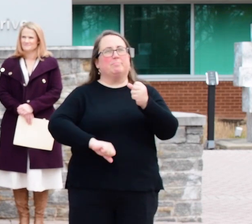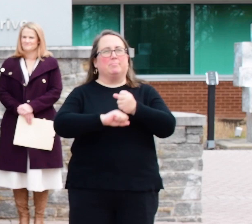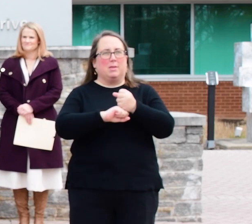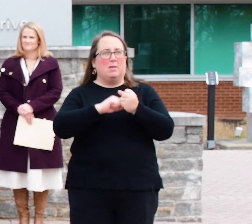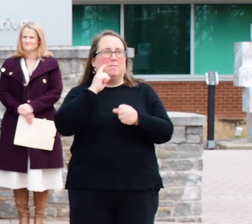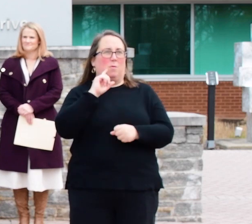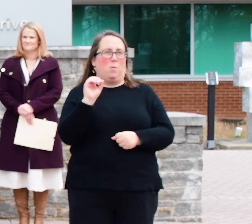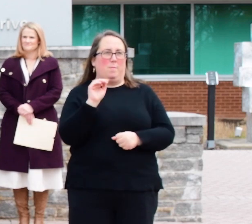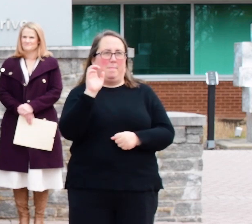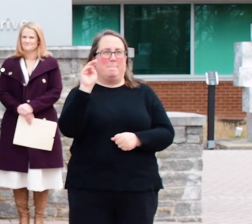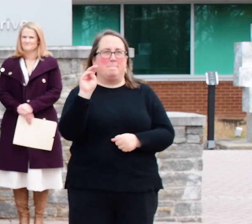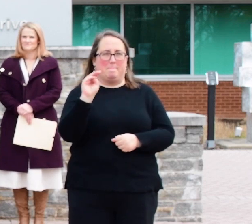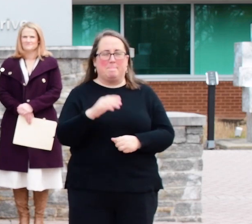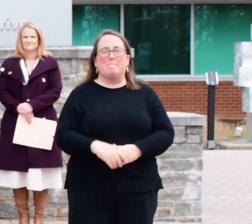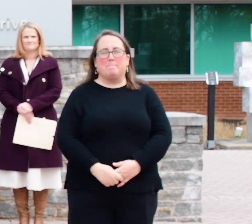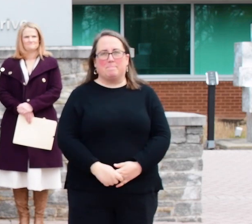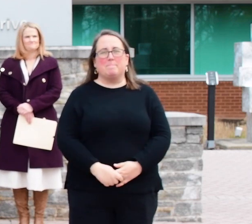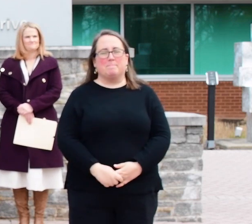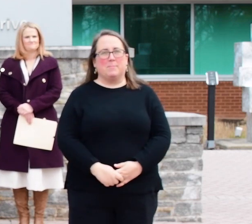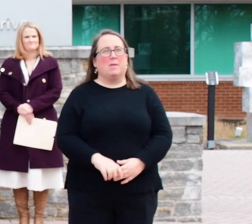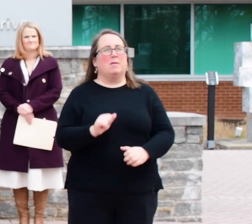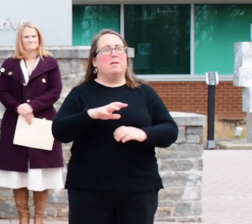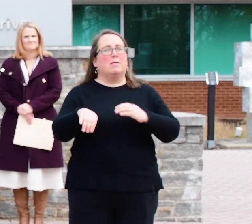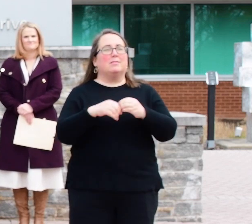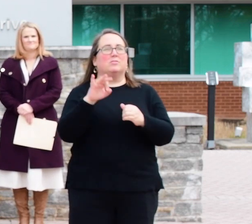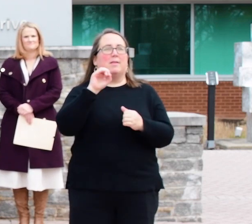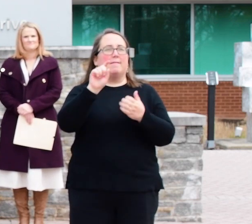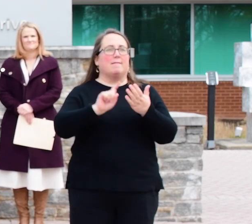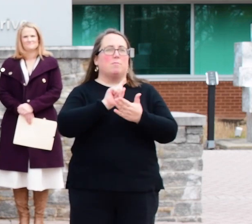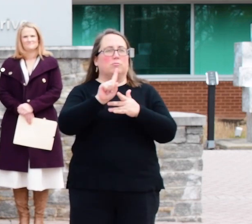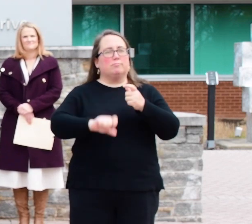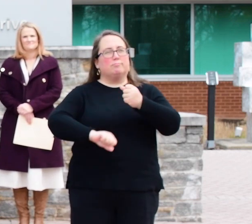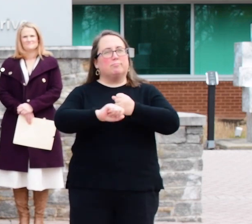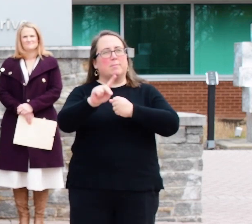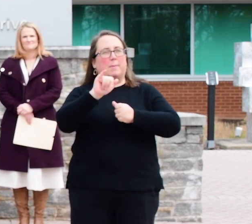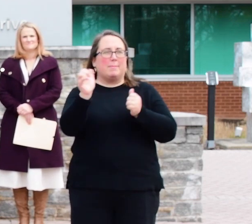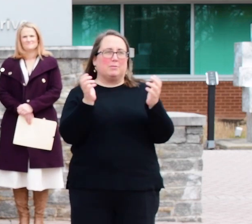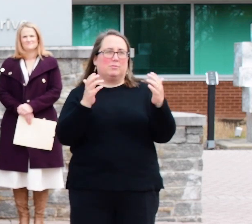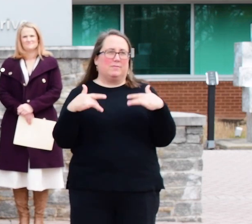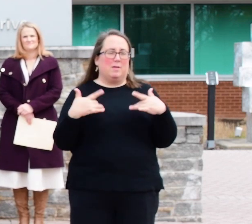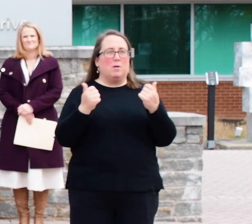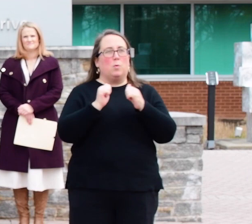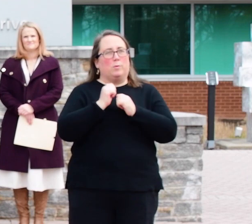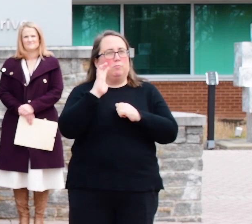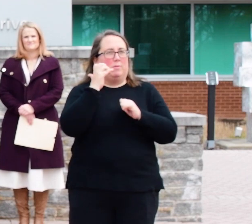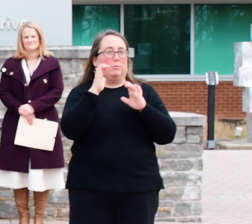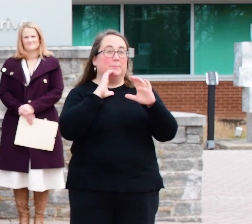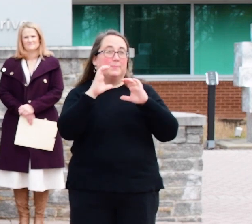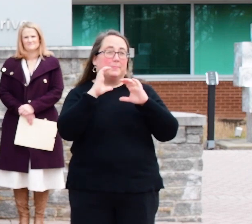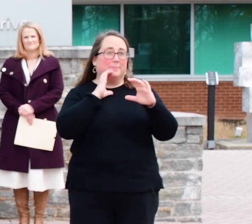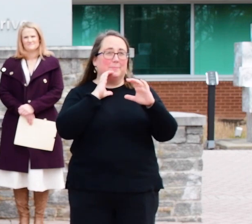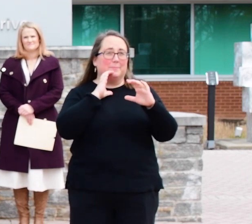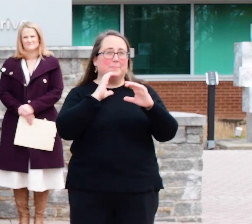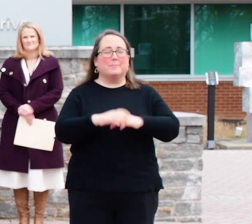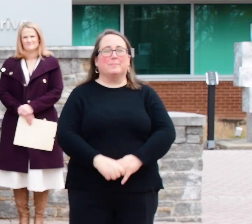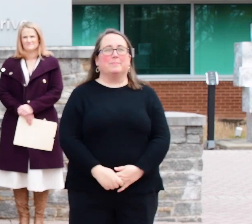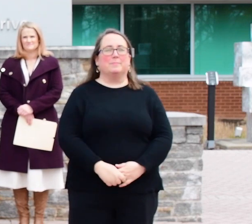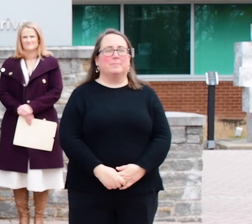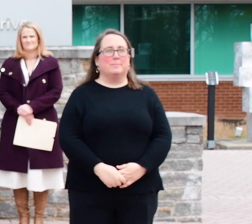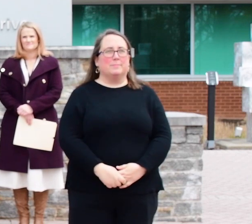for OEM, as well as an additional 90 hours supporting public service events with radio communications.